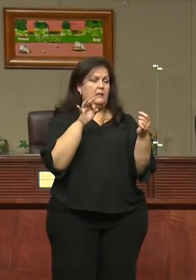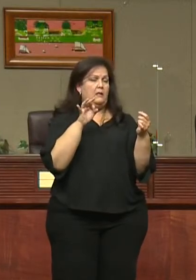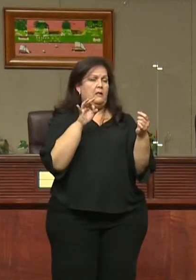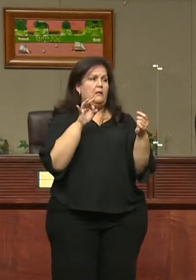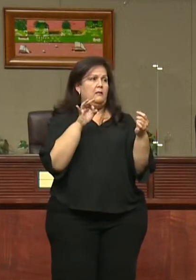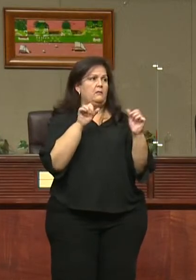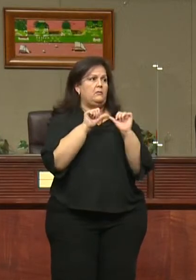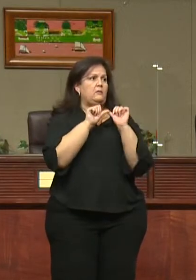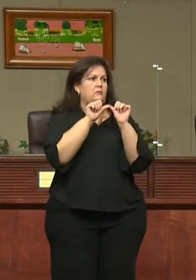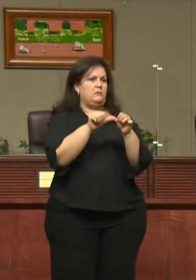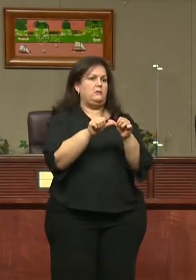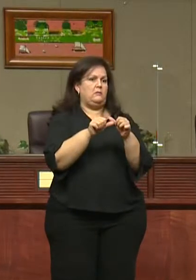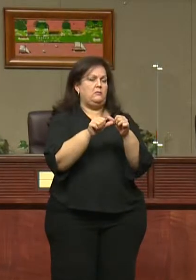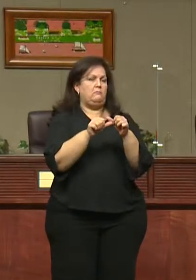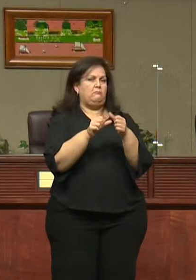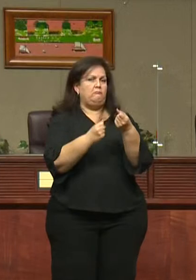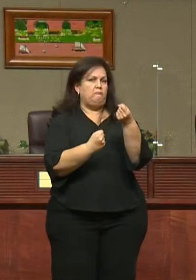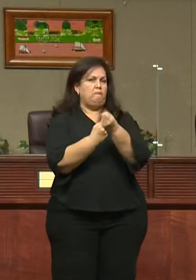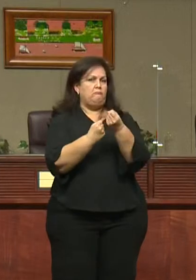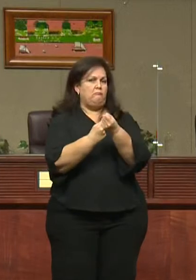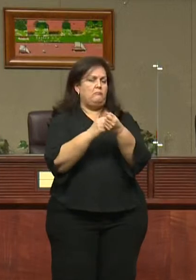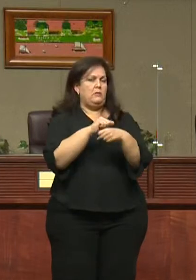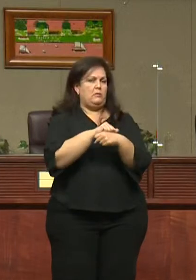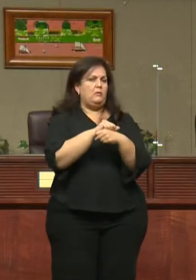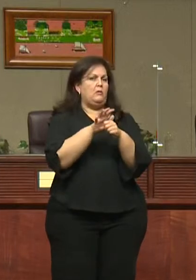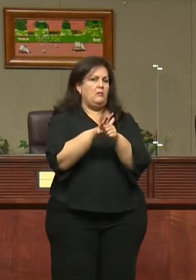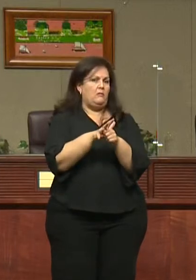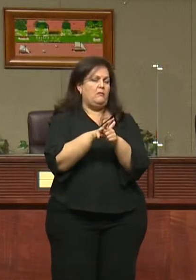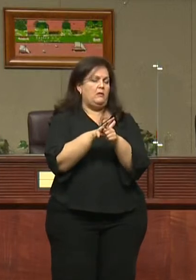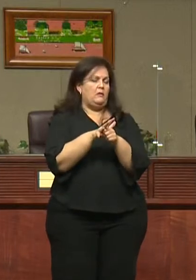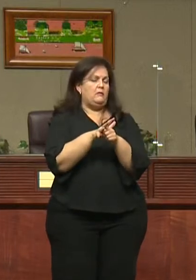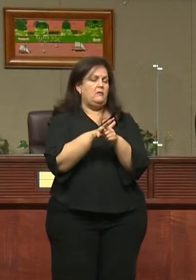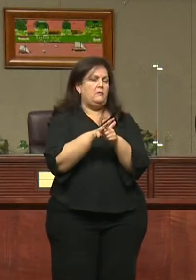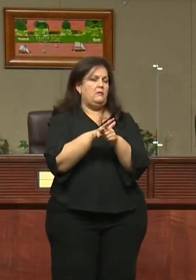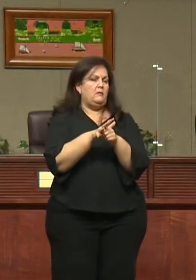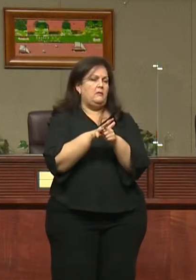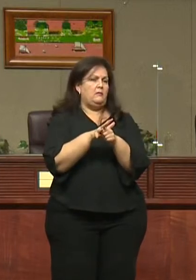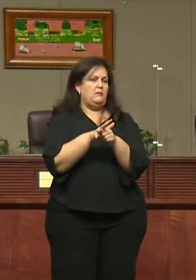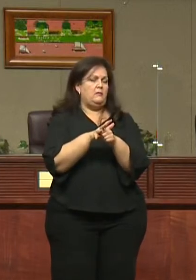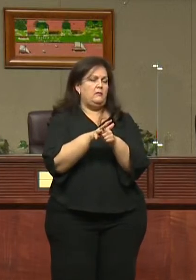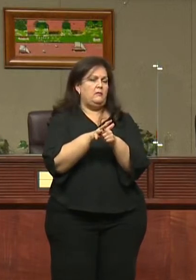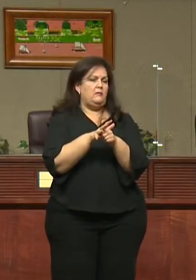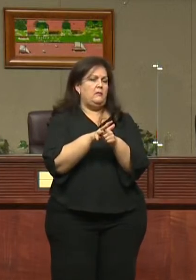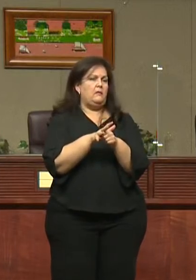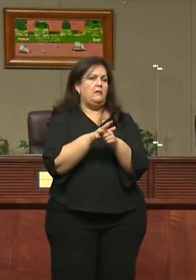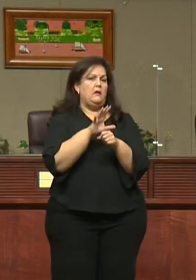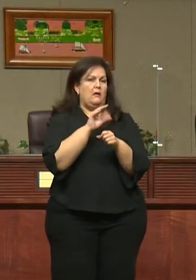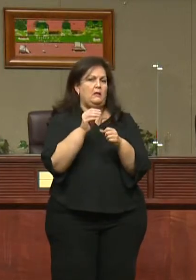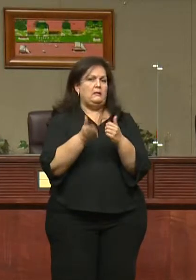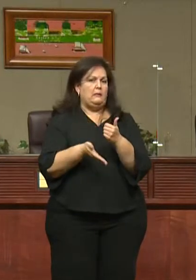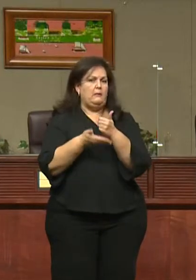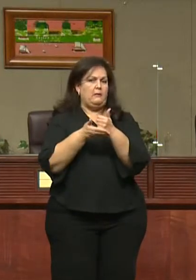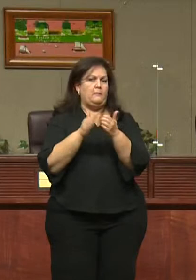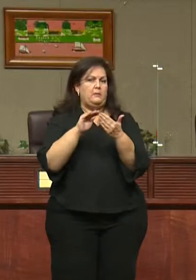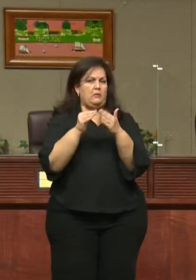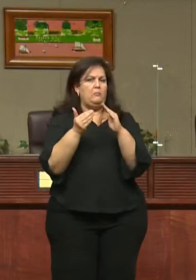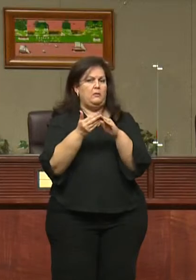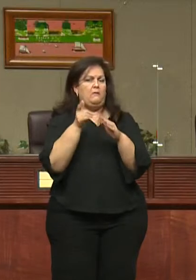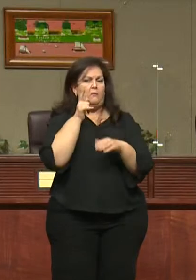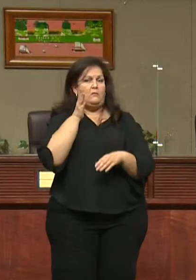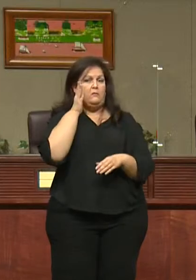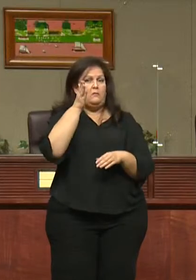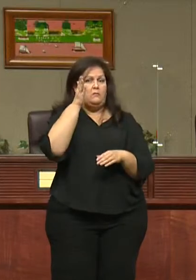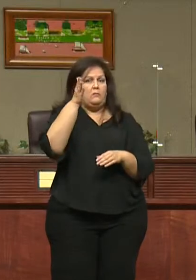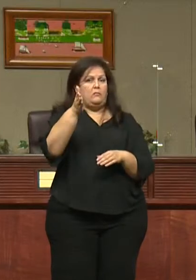continue to respond to the coronavirus, as well as position our community well for the future to deal